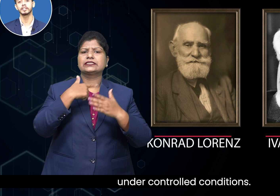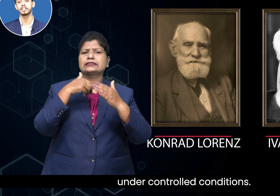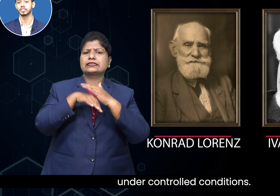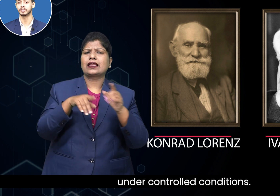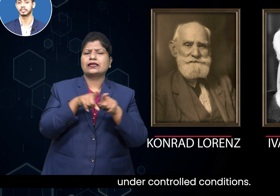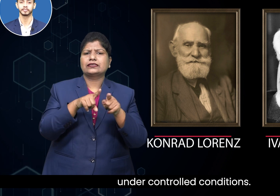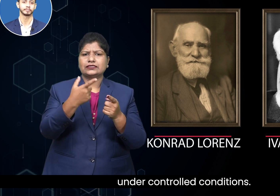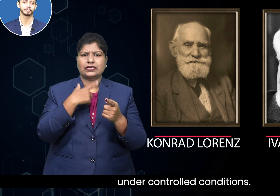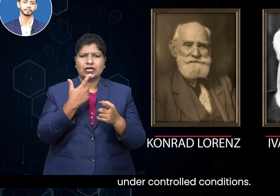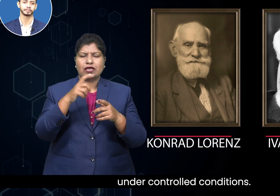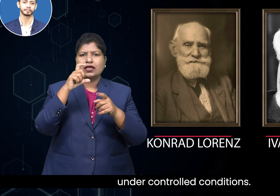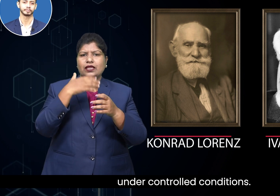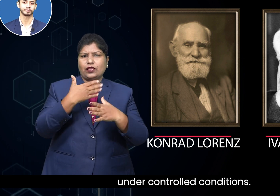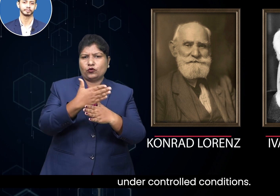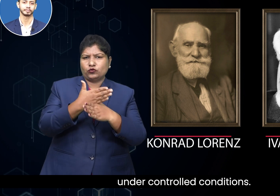controlled conditions.